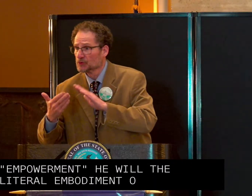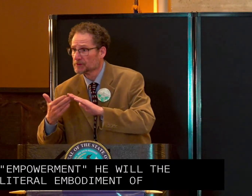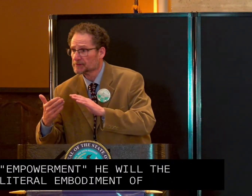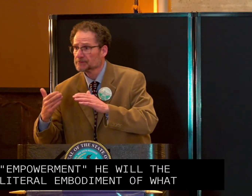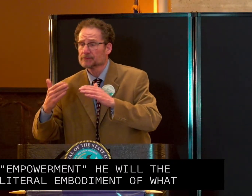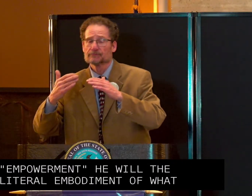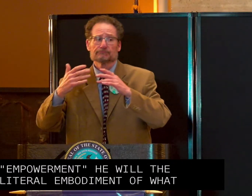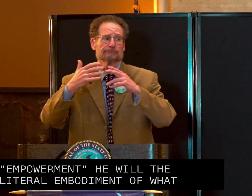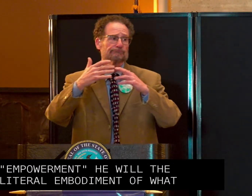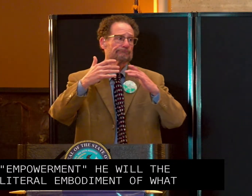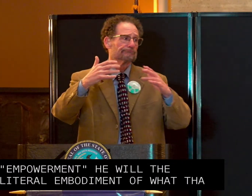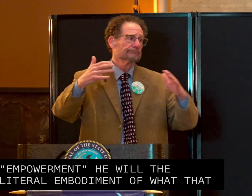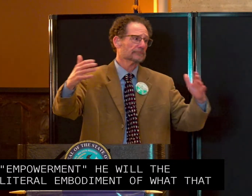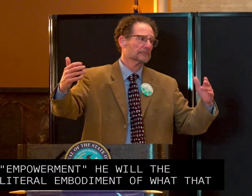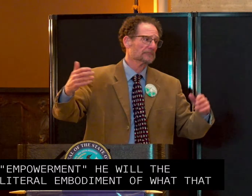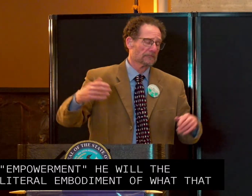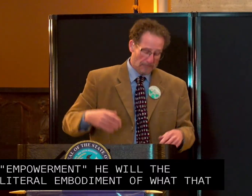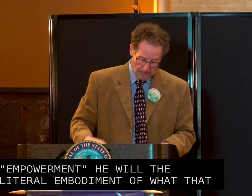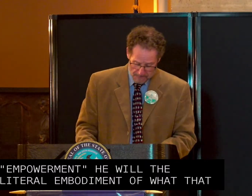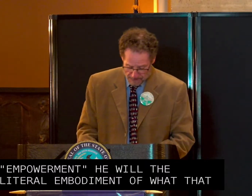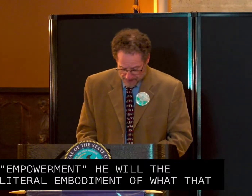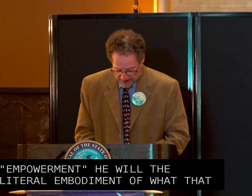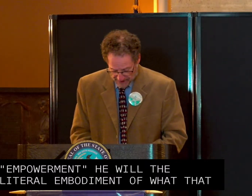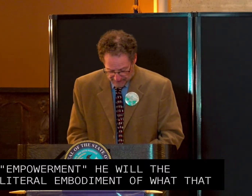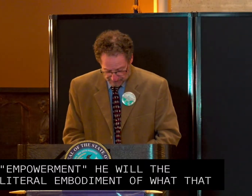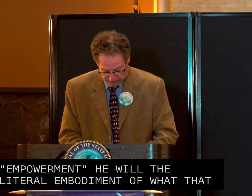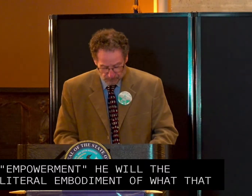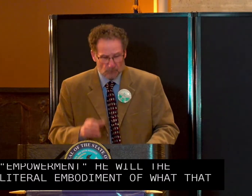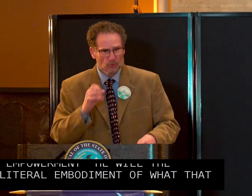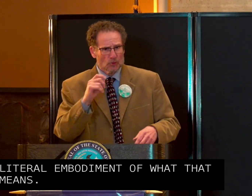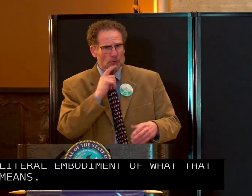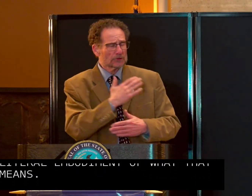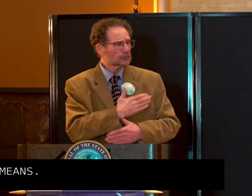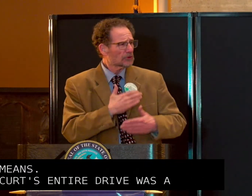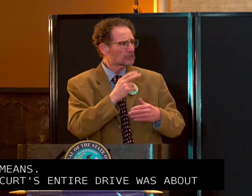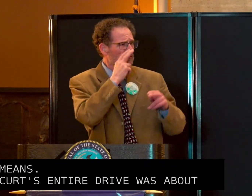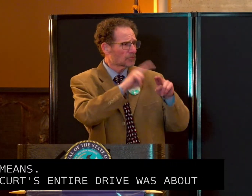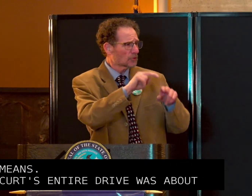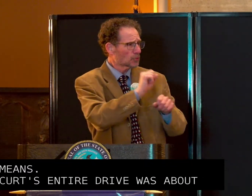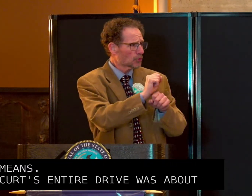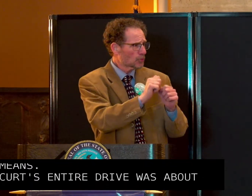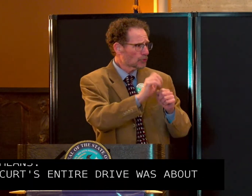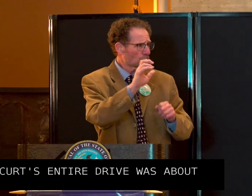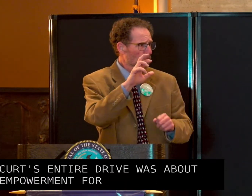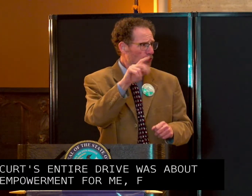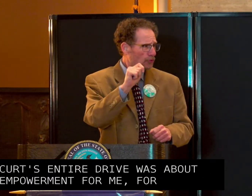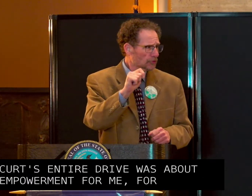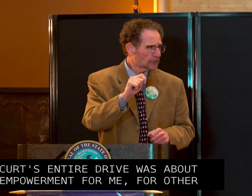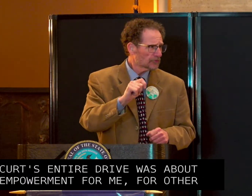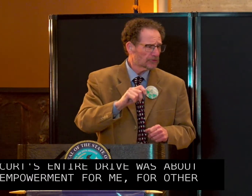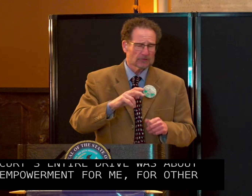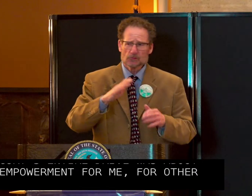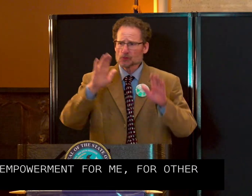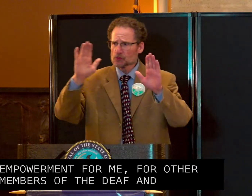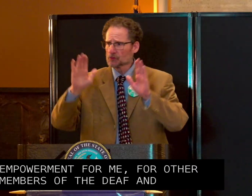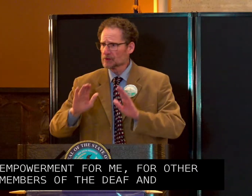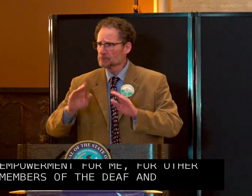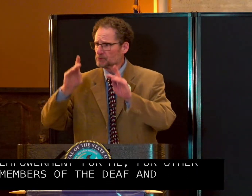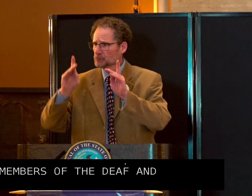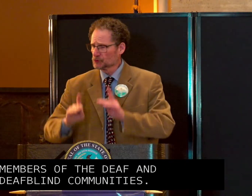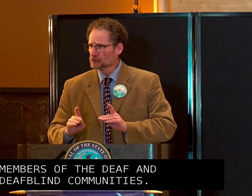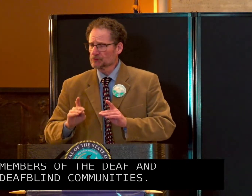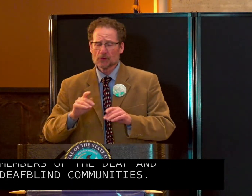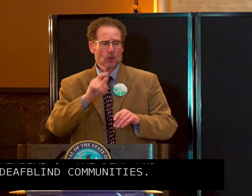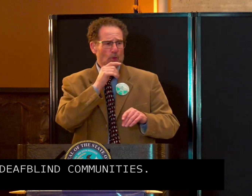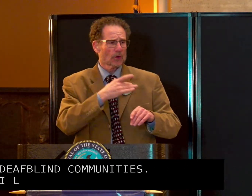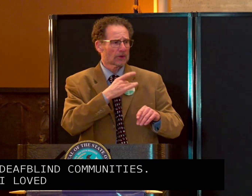about empowerment for me, for other members of the deaf and deafblind communities. I loved working with Curt, very much